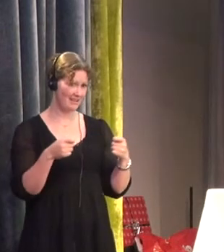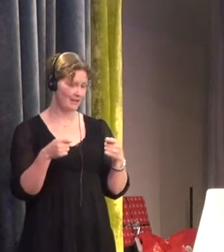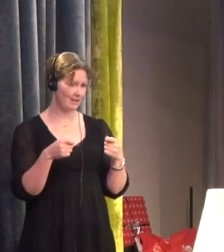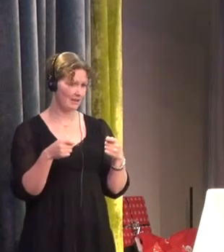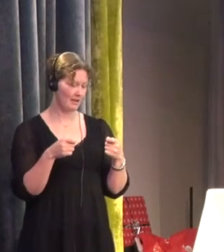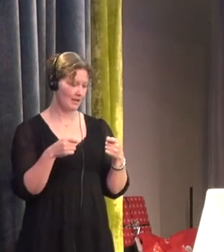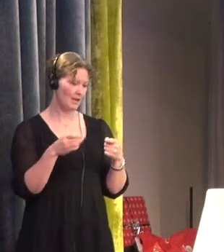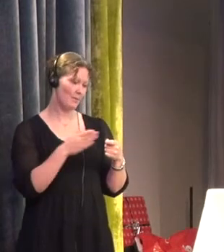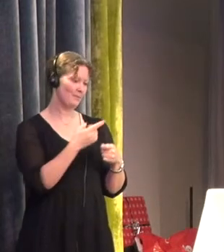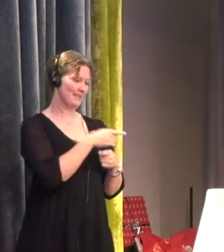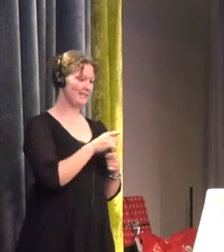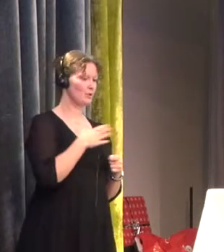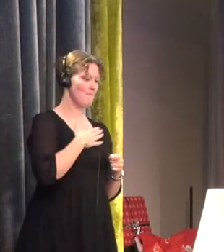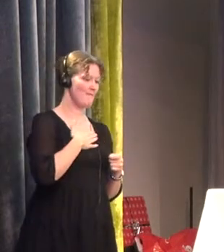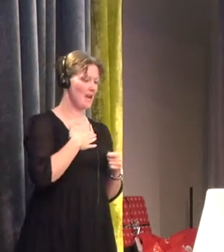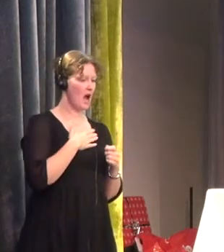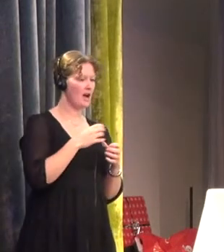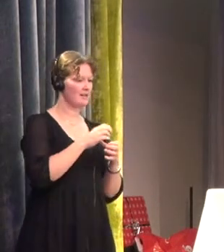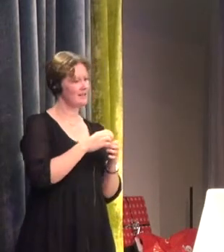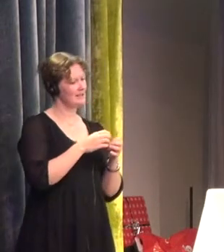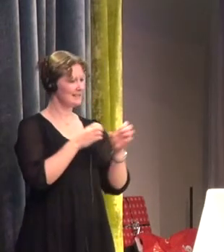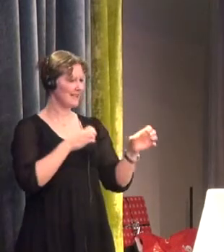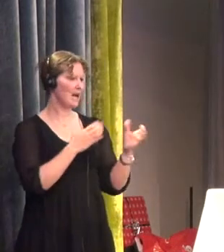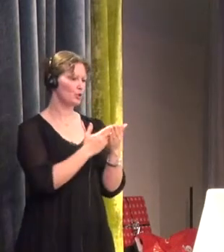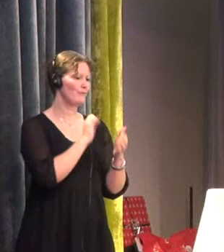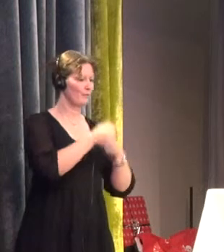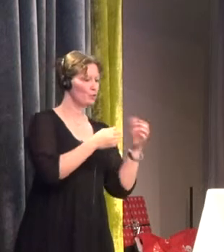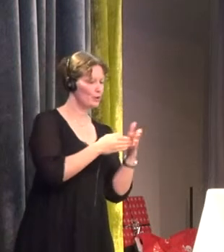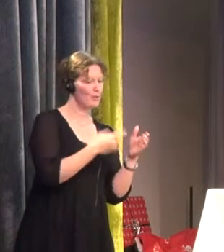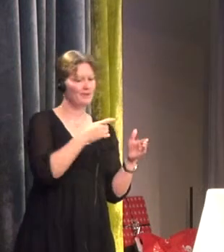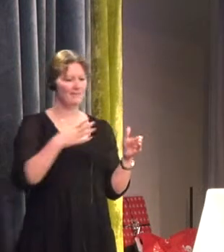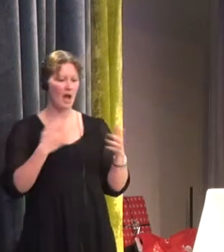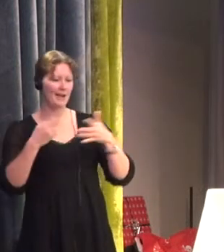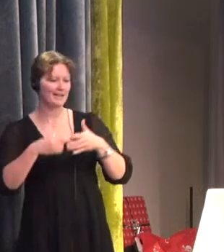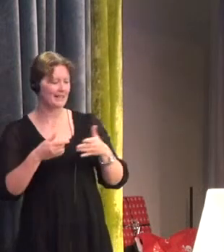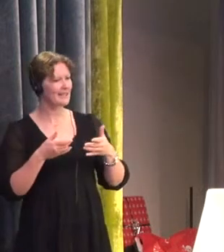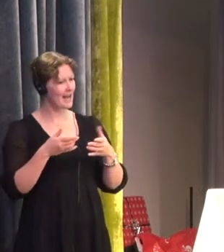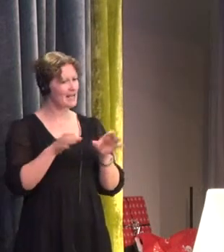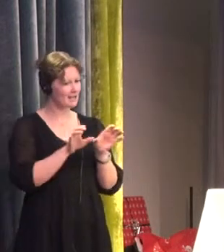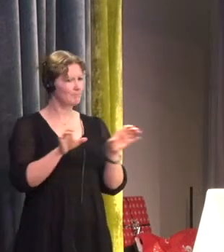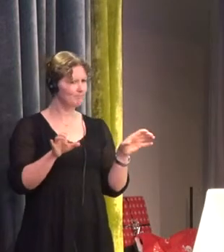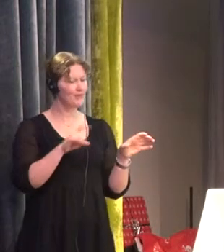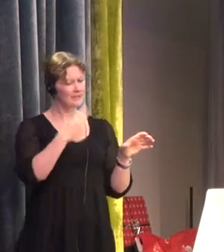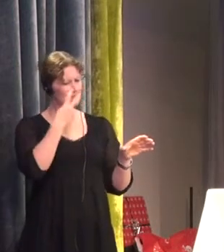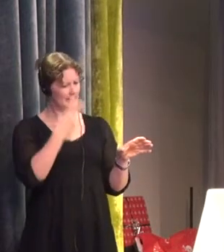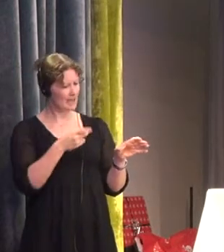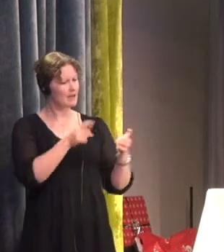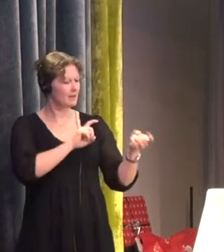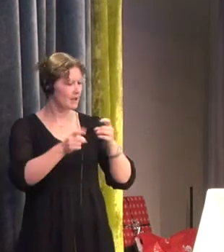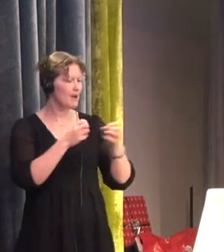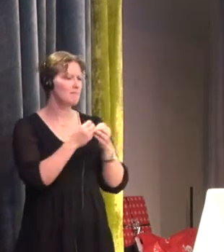with disabilities and between integration is one that plays out for many countries around the world, and it continues to play